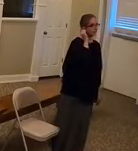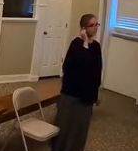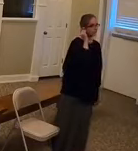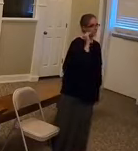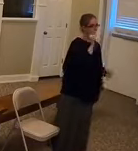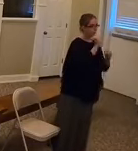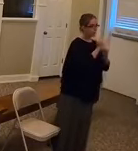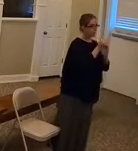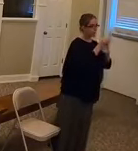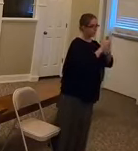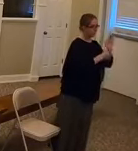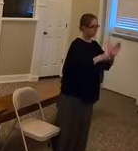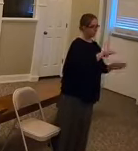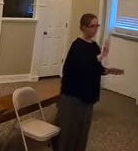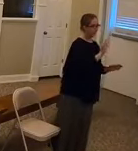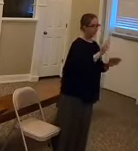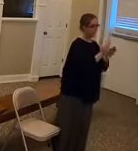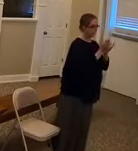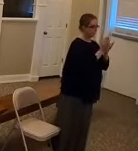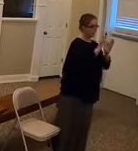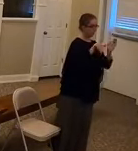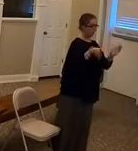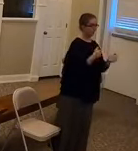It's a short chapter, so we're going to read it all.